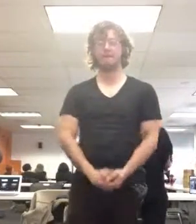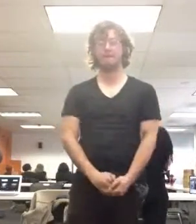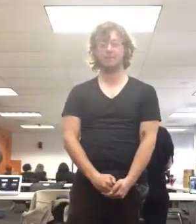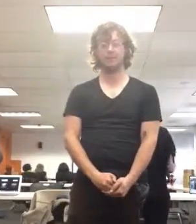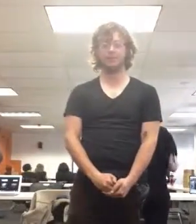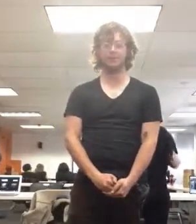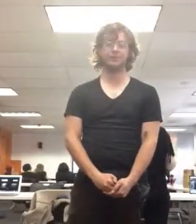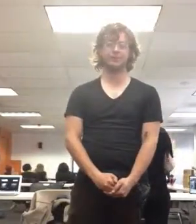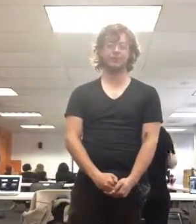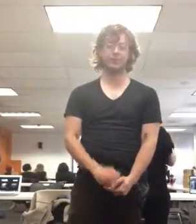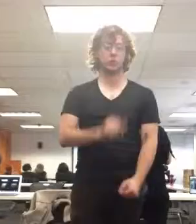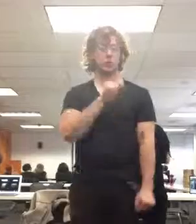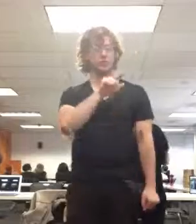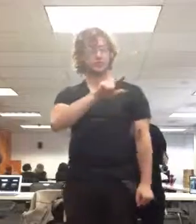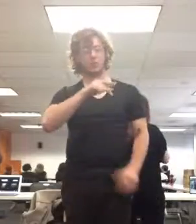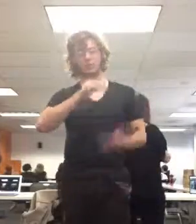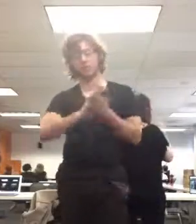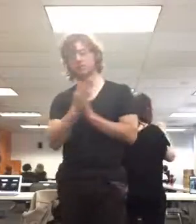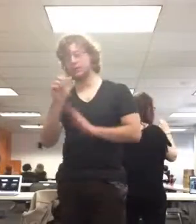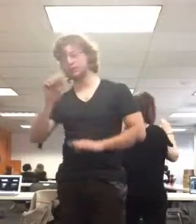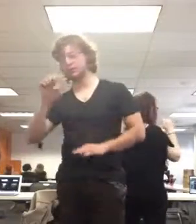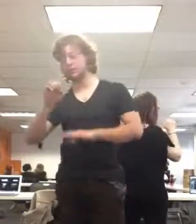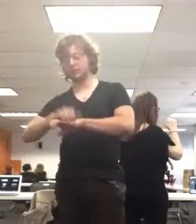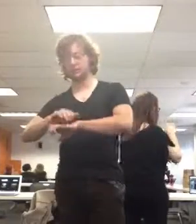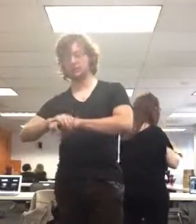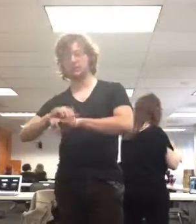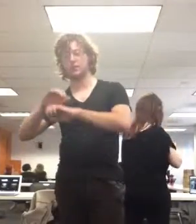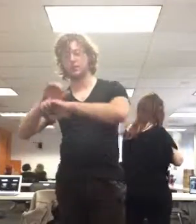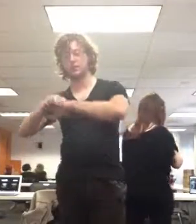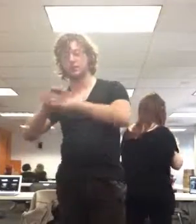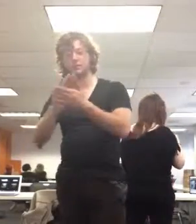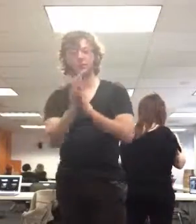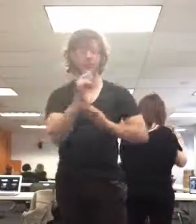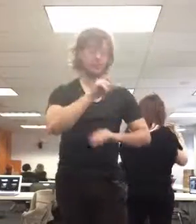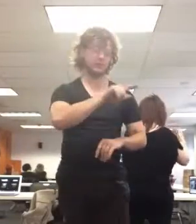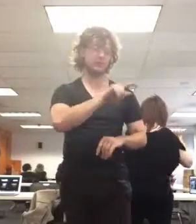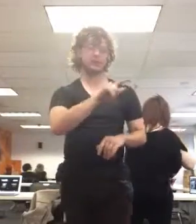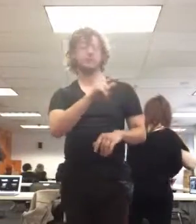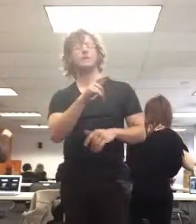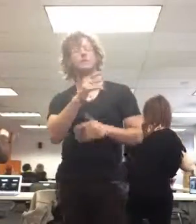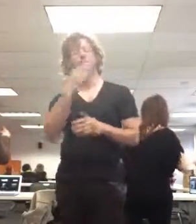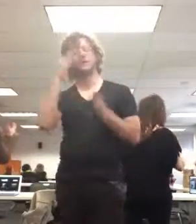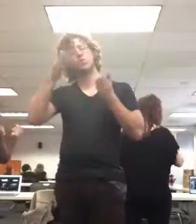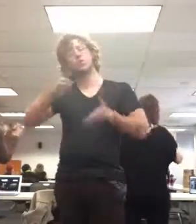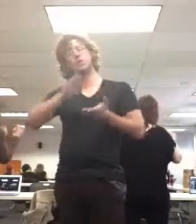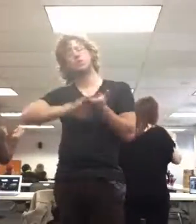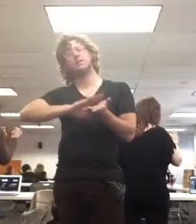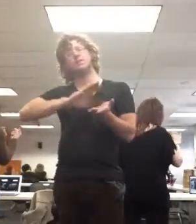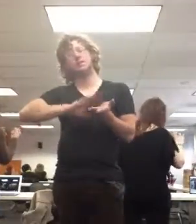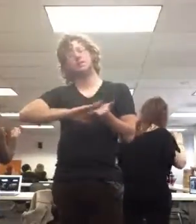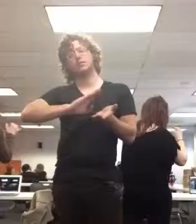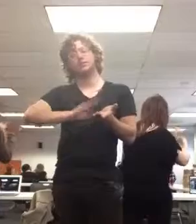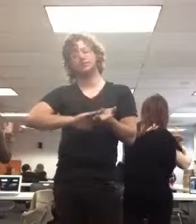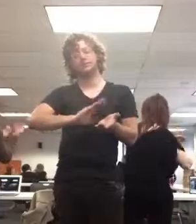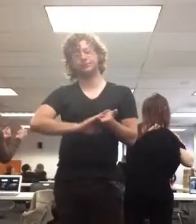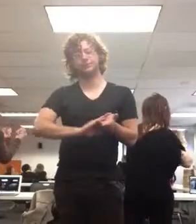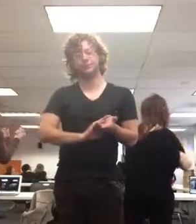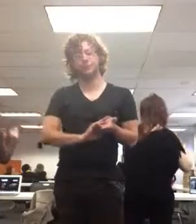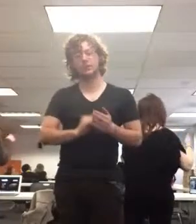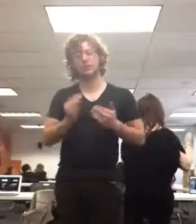English and English to ASL, we're looking at the flow. Does it flow? Is it a nice pace? Is it easy to watch? Is it easy